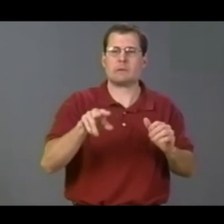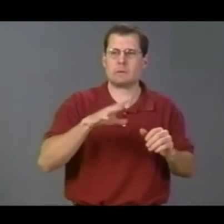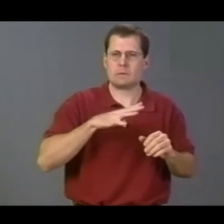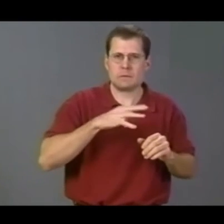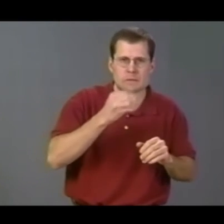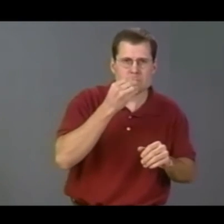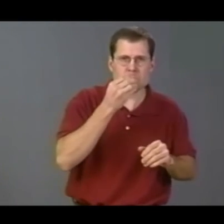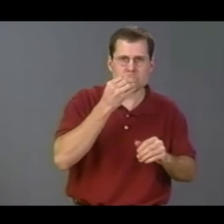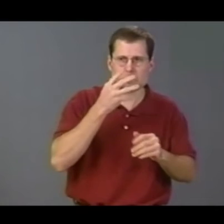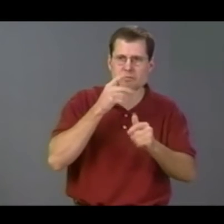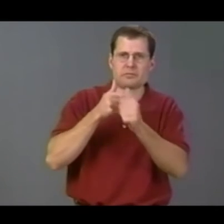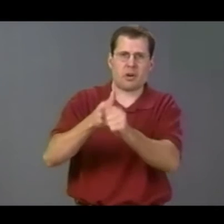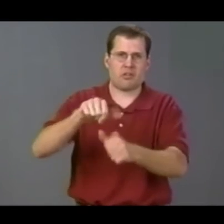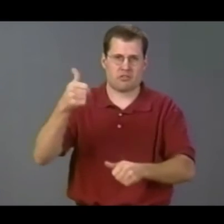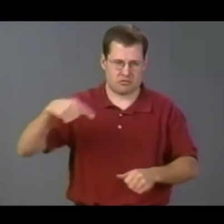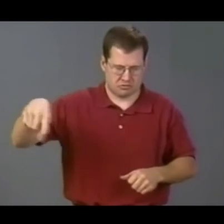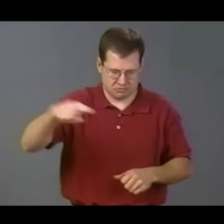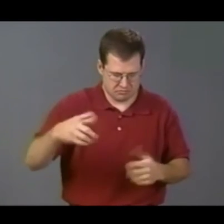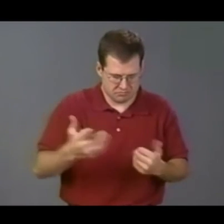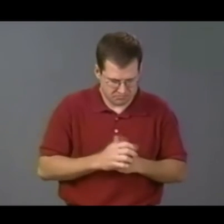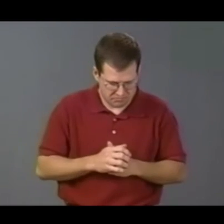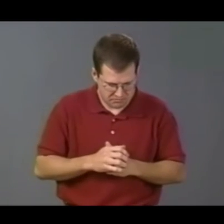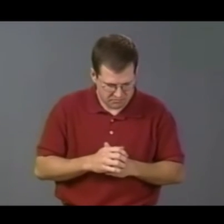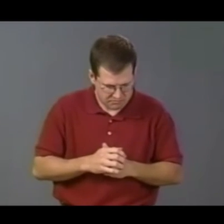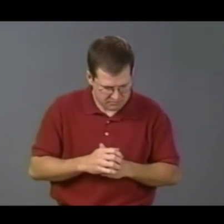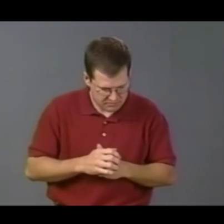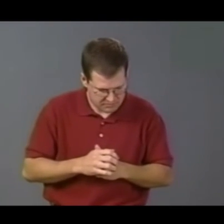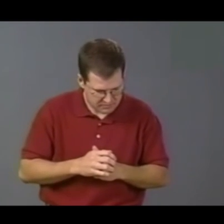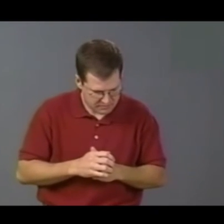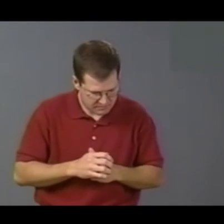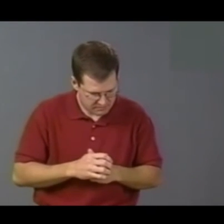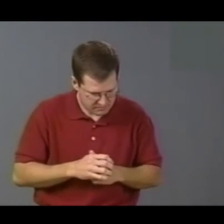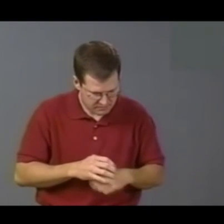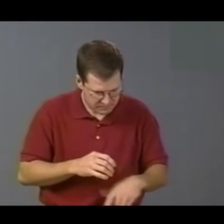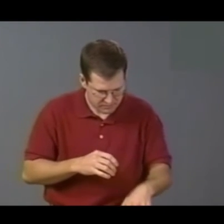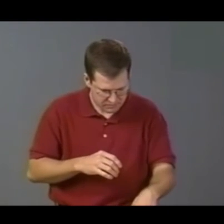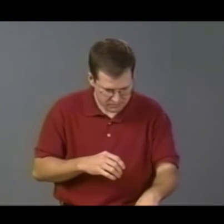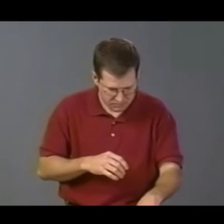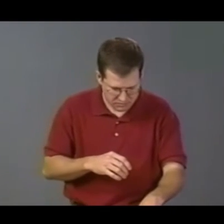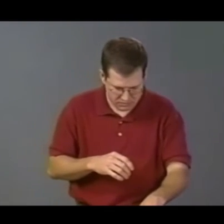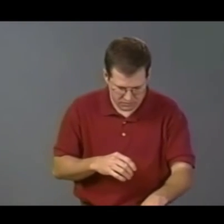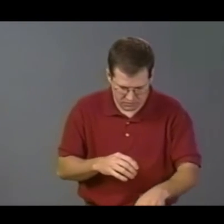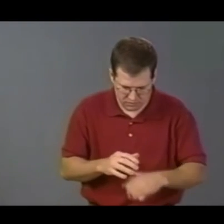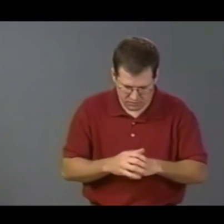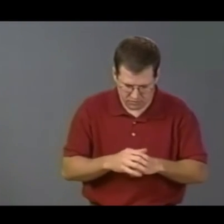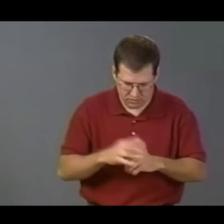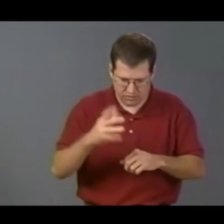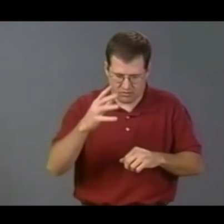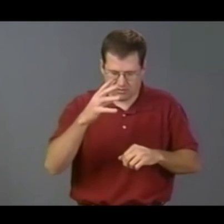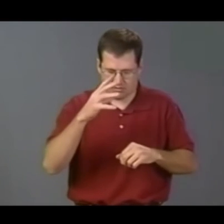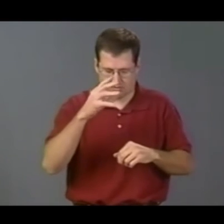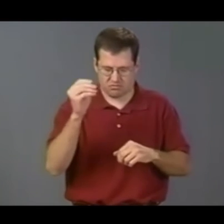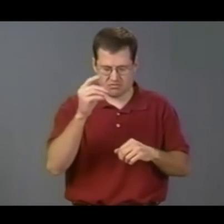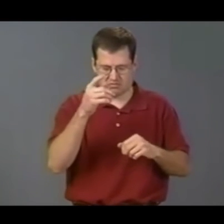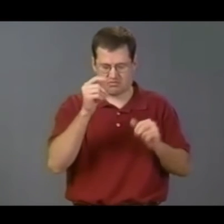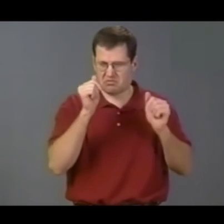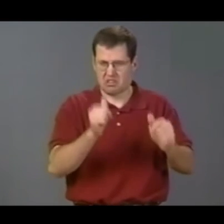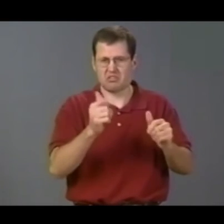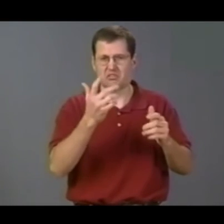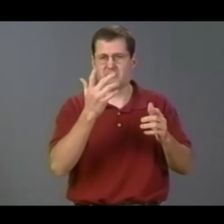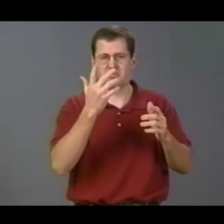eat, and then they'll watch them eat, and they'll be like, oh, that's cool. I'm going to follow them. I'll do what they do.